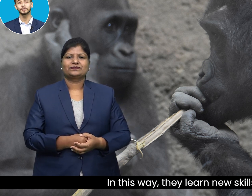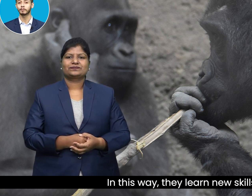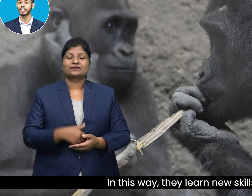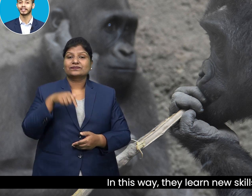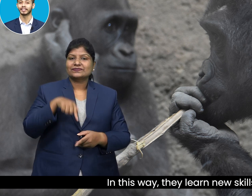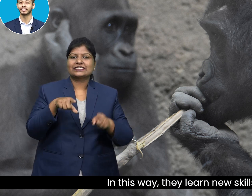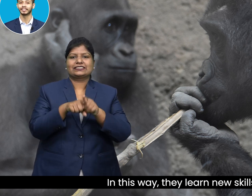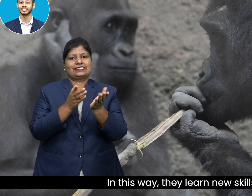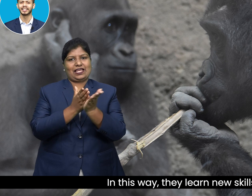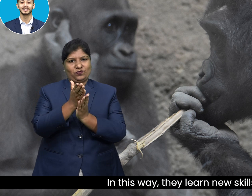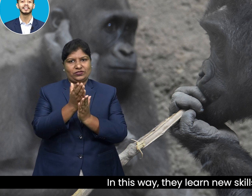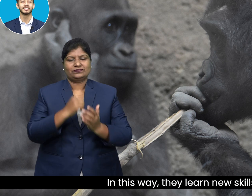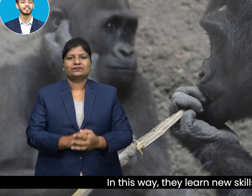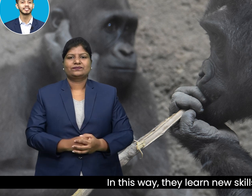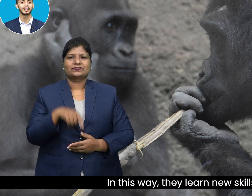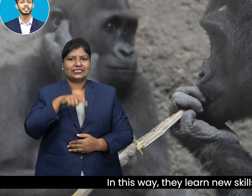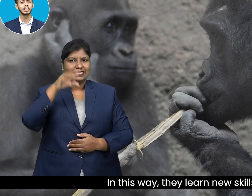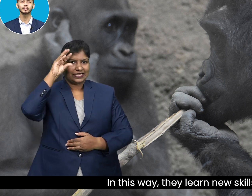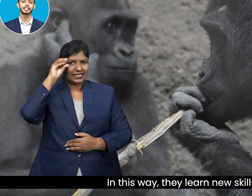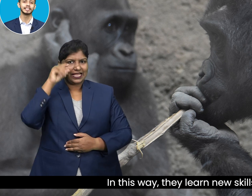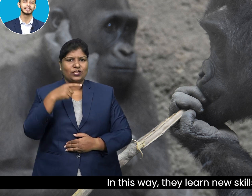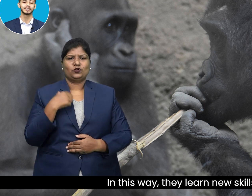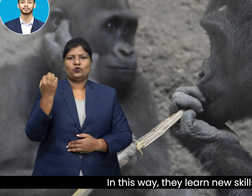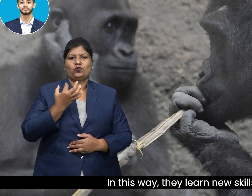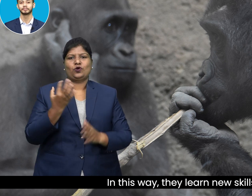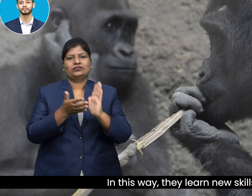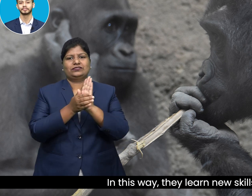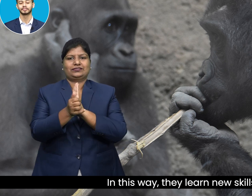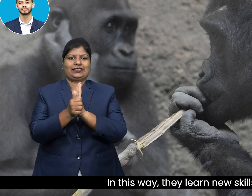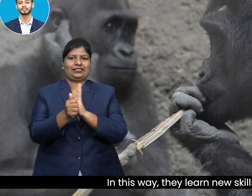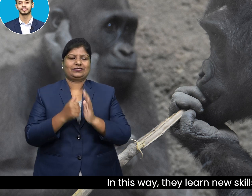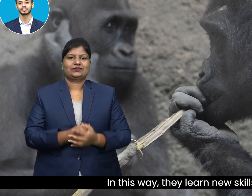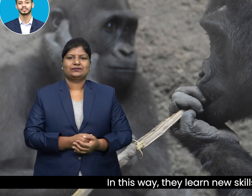In this way, they learn new skills.